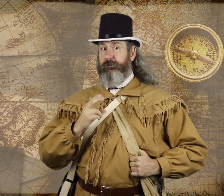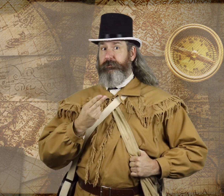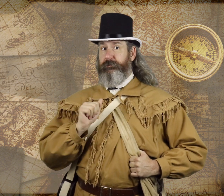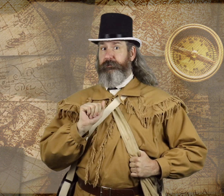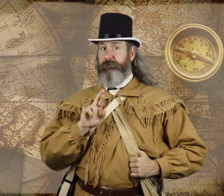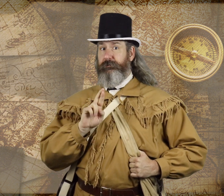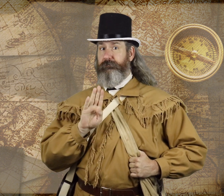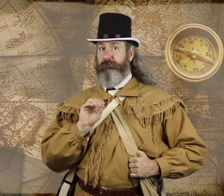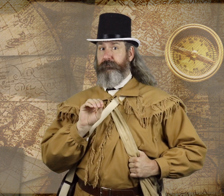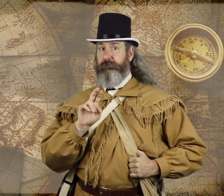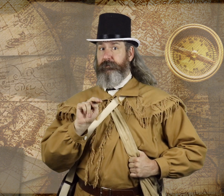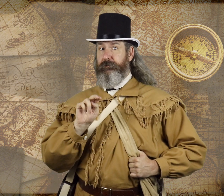Charbonneau